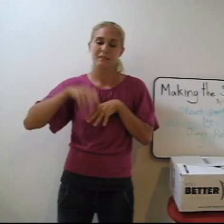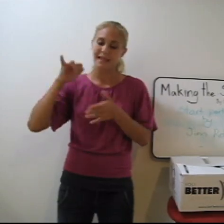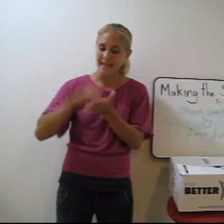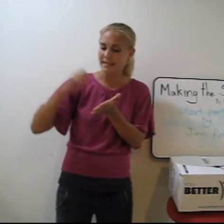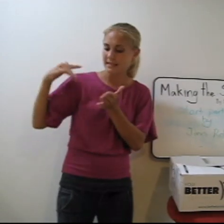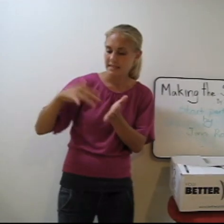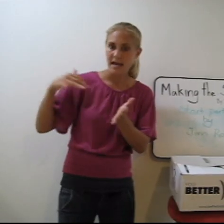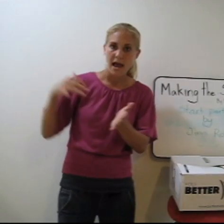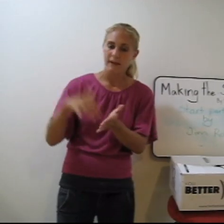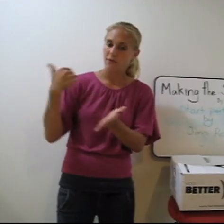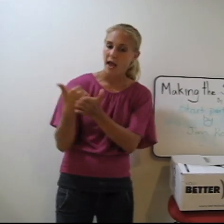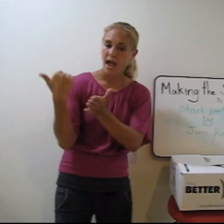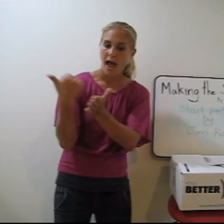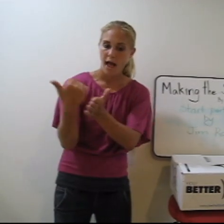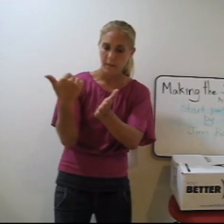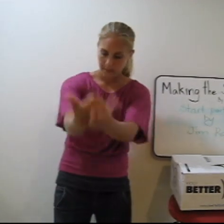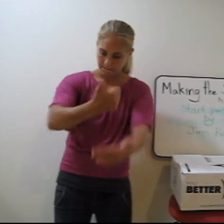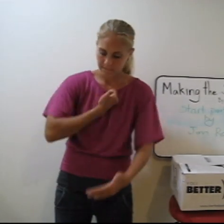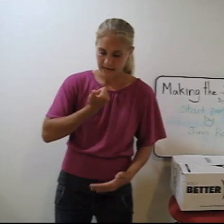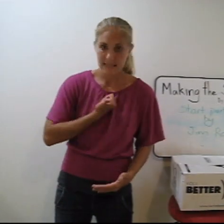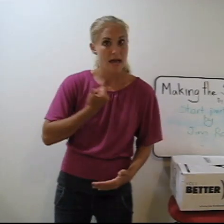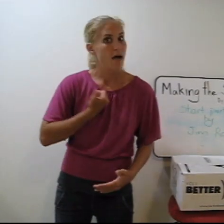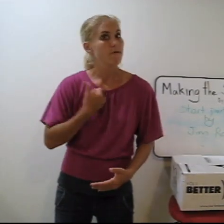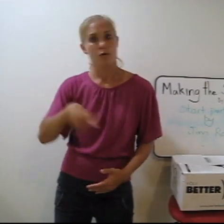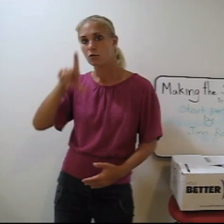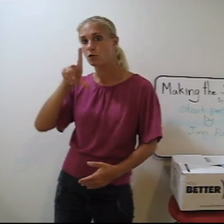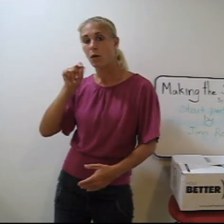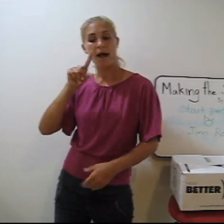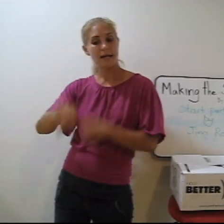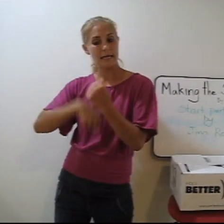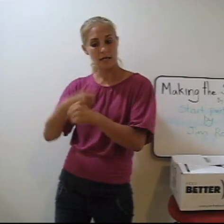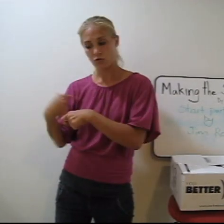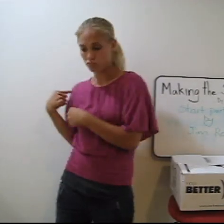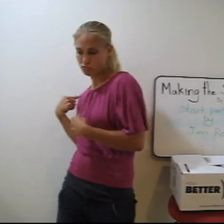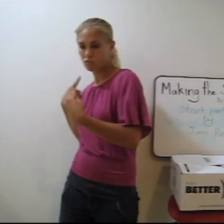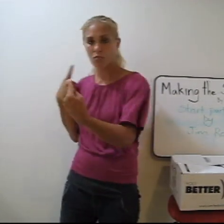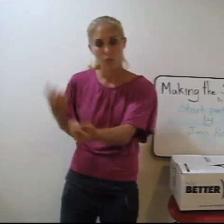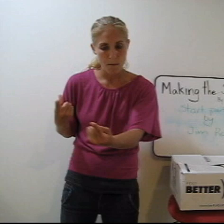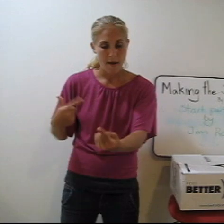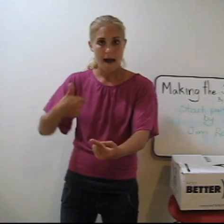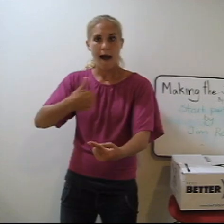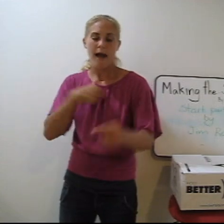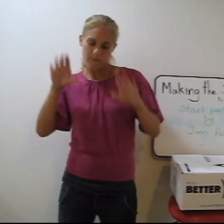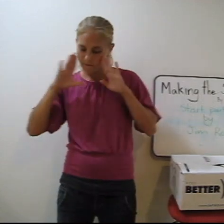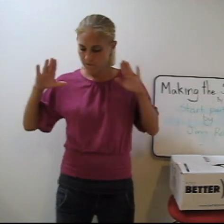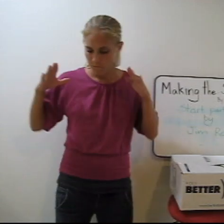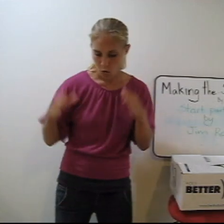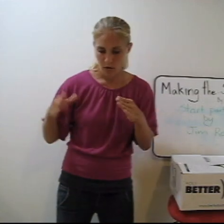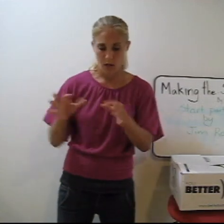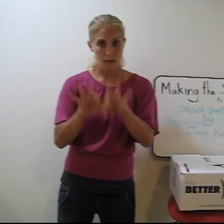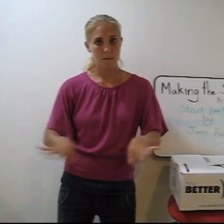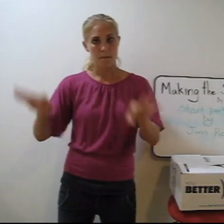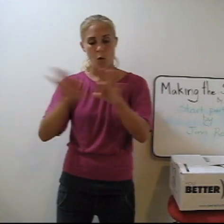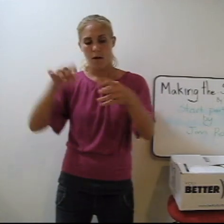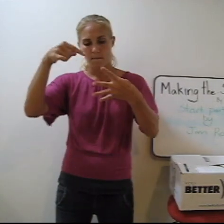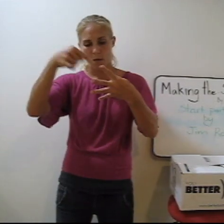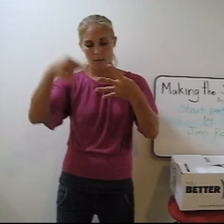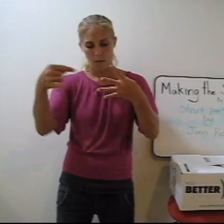refinement process for me for the past 20 years. I have boiled it down to the essential components and built a system behind it that not only helps